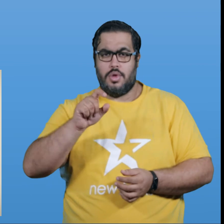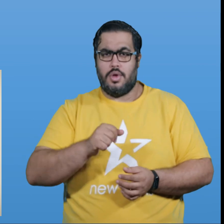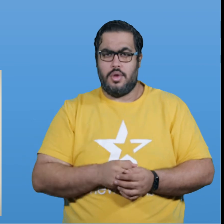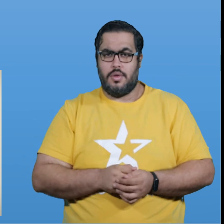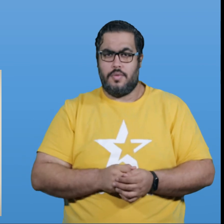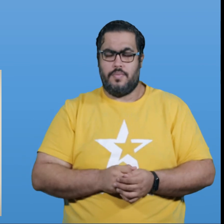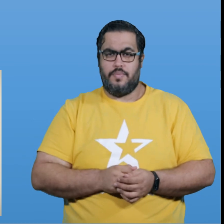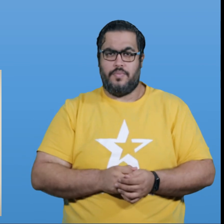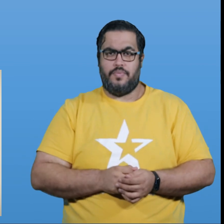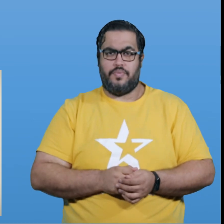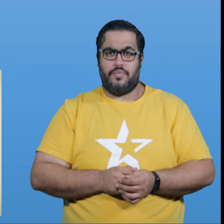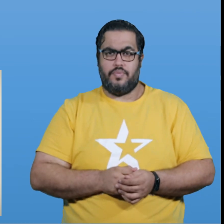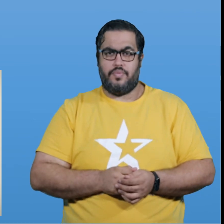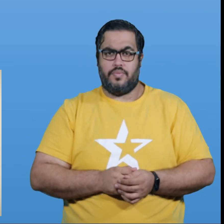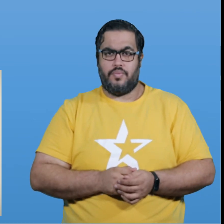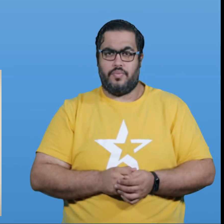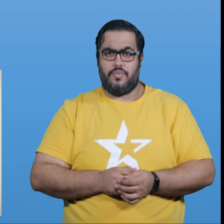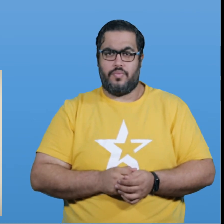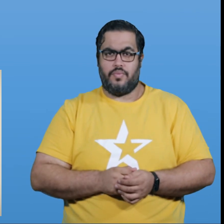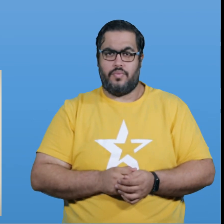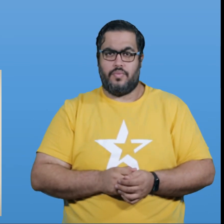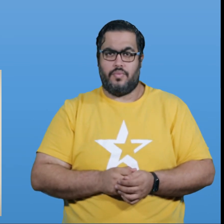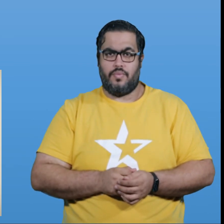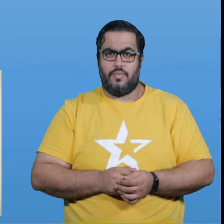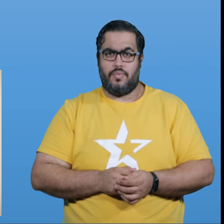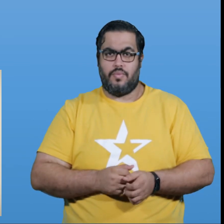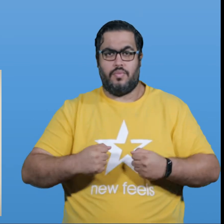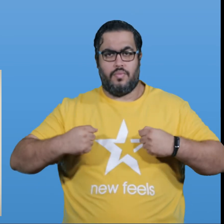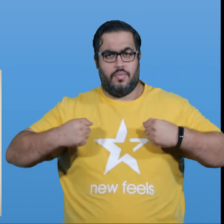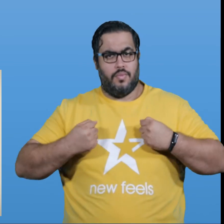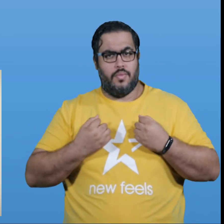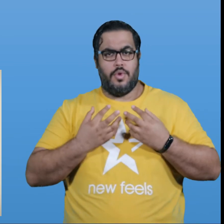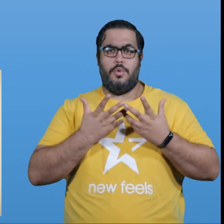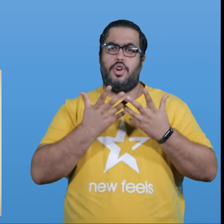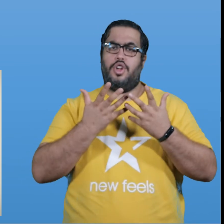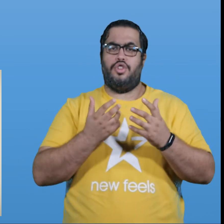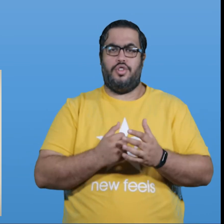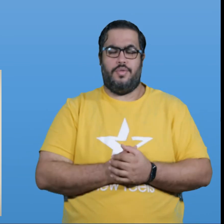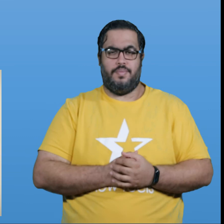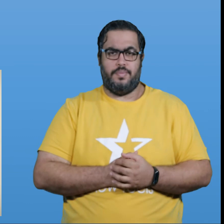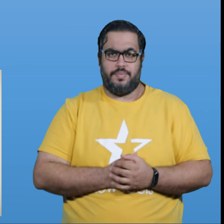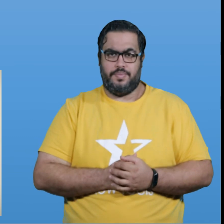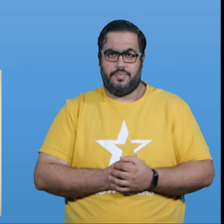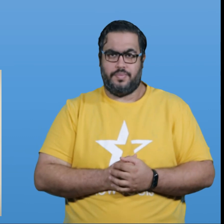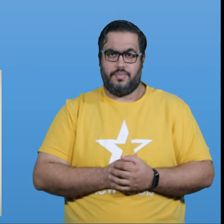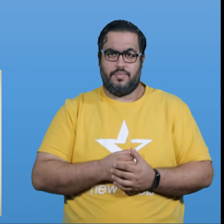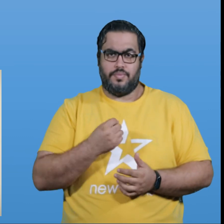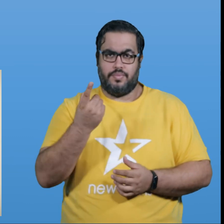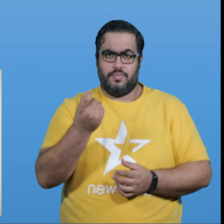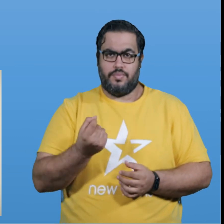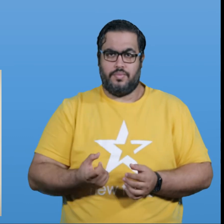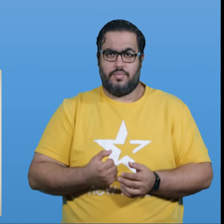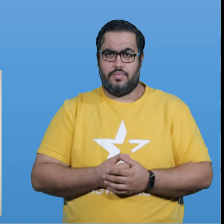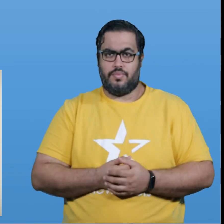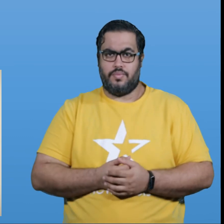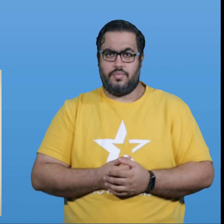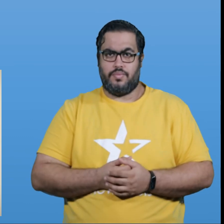Researchers like to blank surveys to support their theories. We have the word adorn,